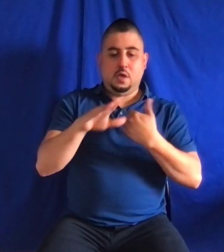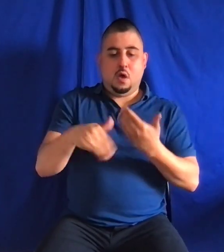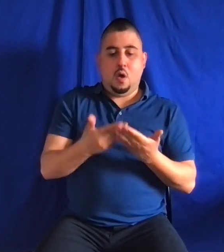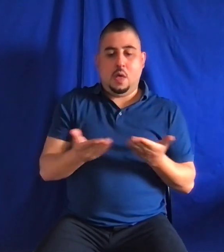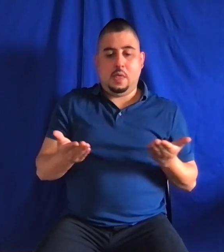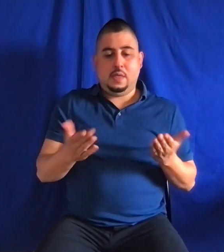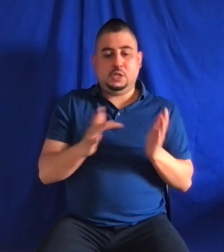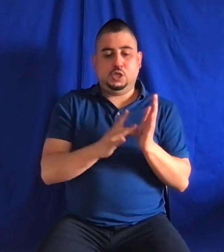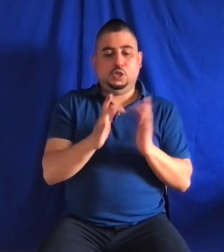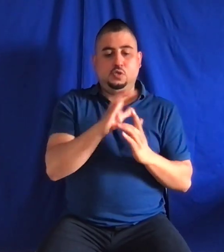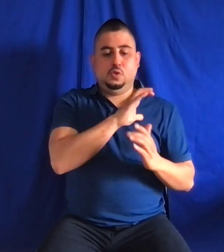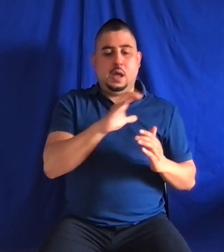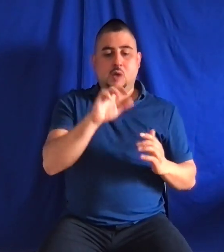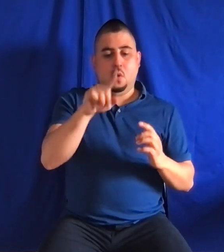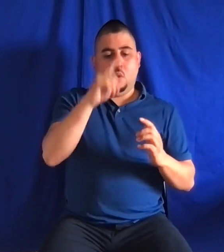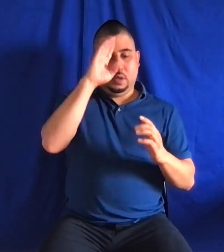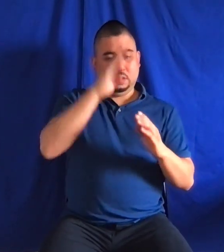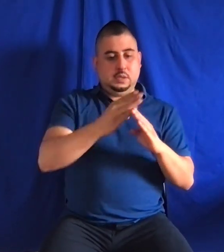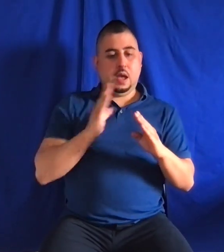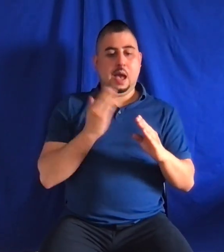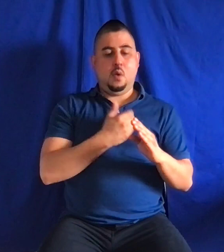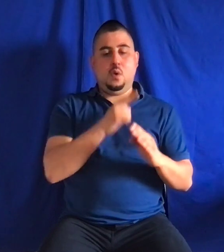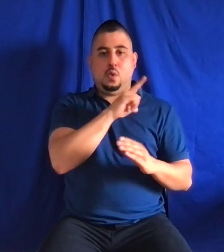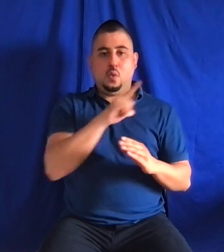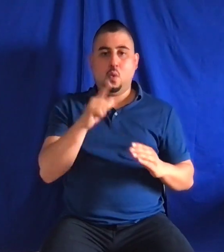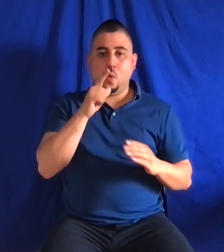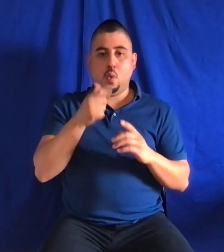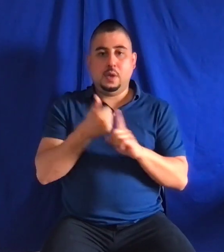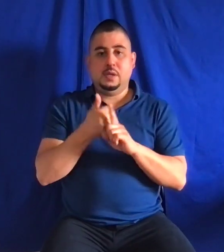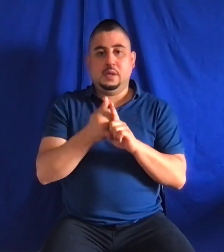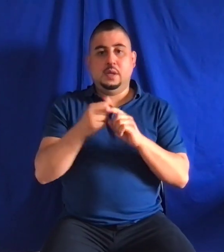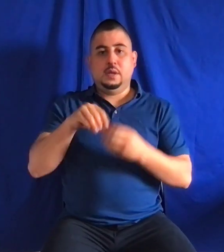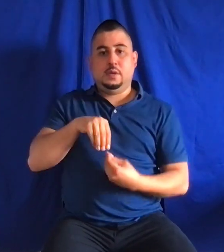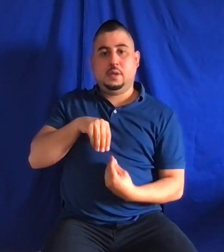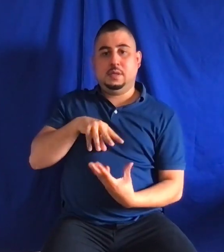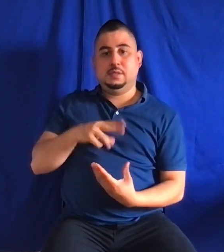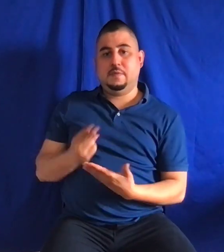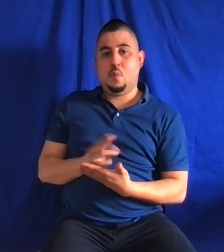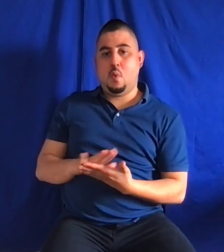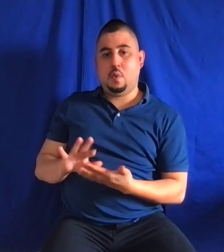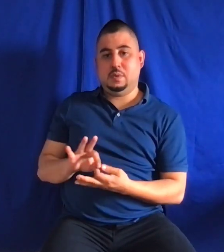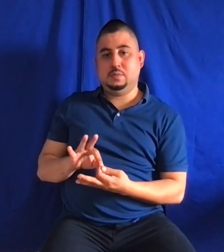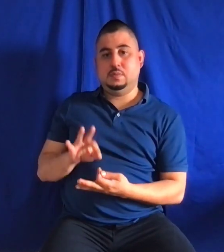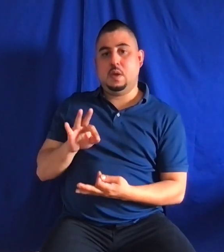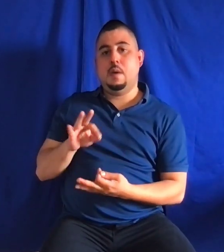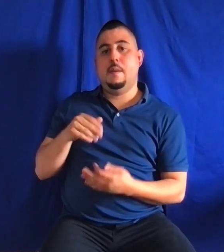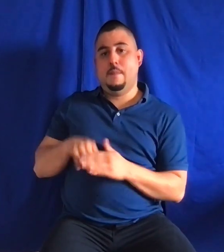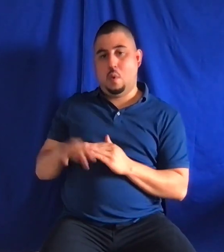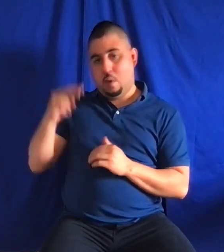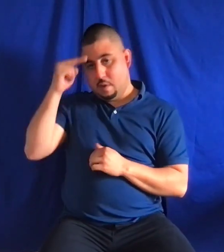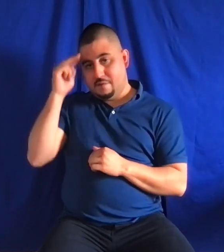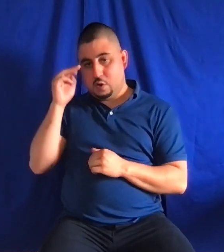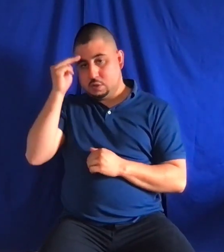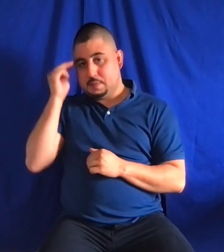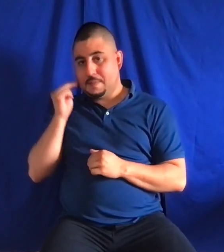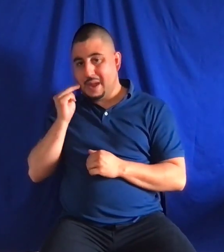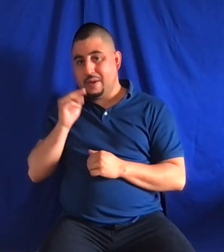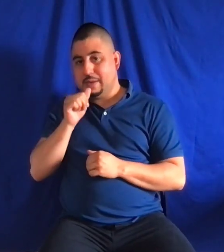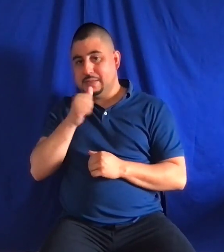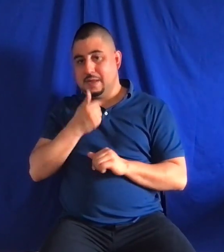Jesus Christ, his only Son, our Lord, who was conceived by the Holy Spirit, born of the Virgin Mary, suffered under Pontius